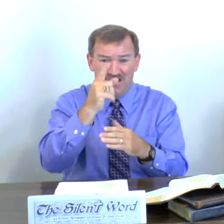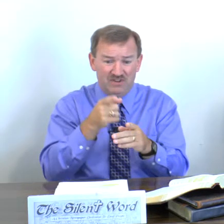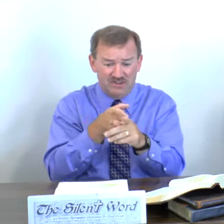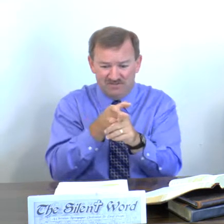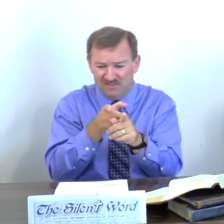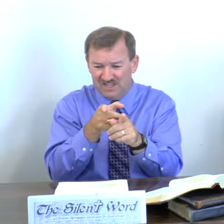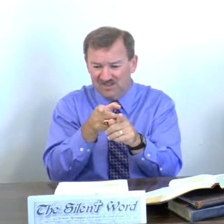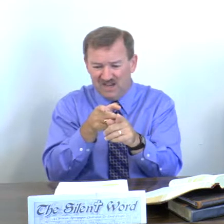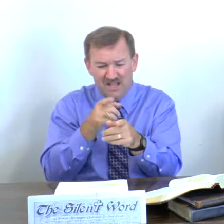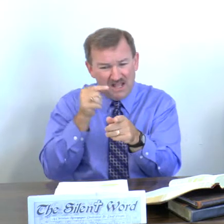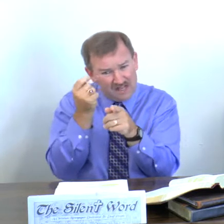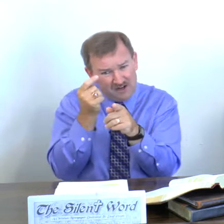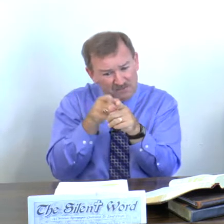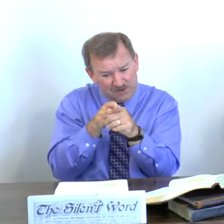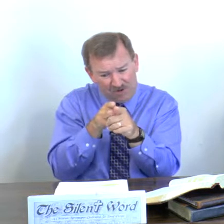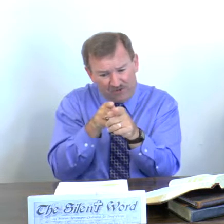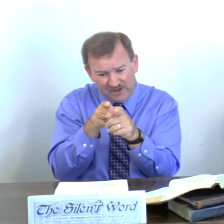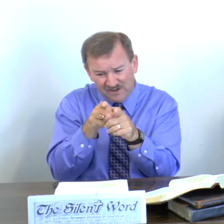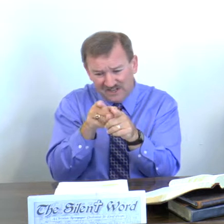heaven, they've got a little bit off here, and